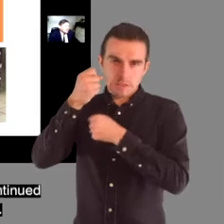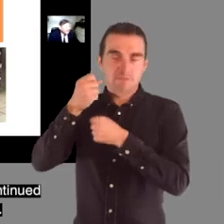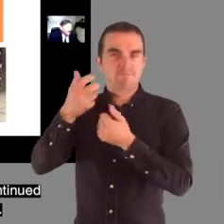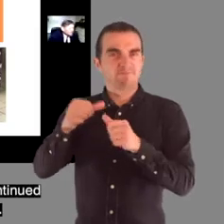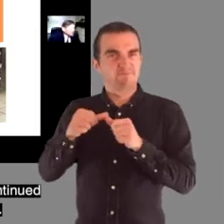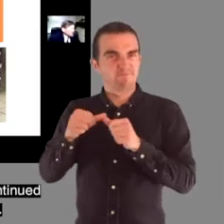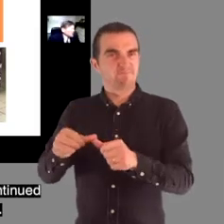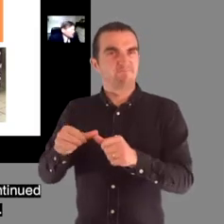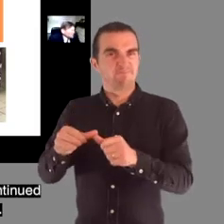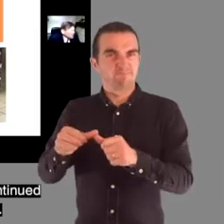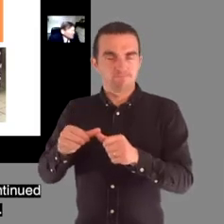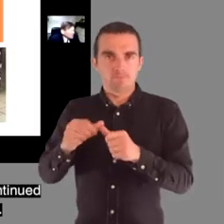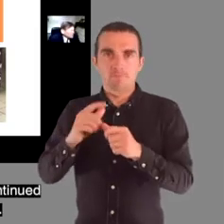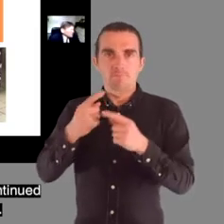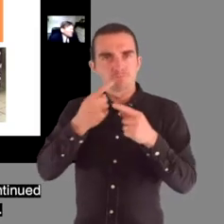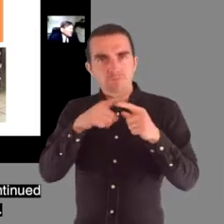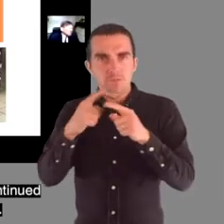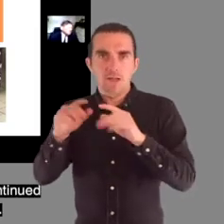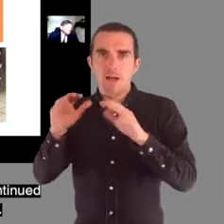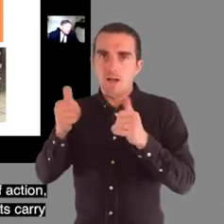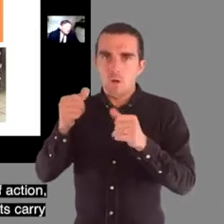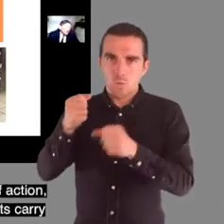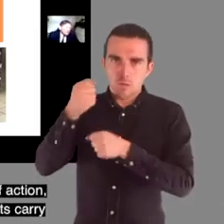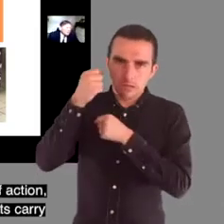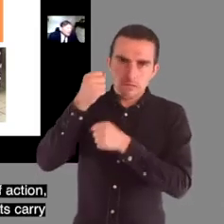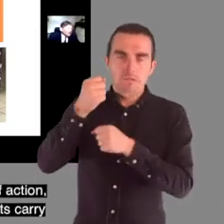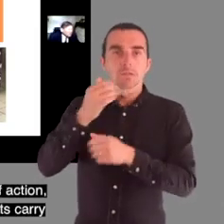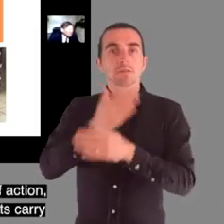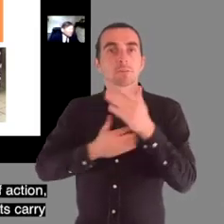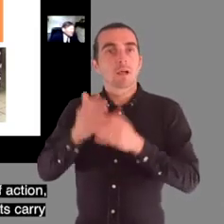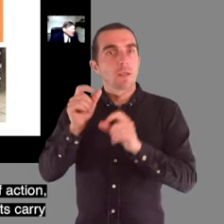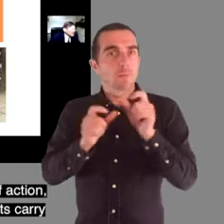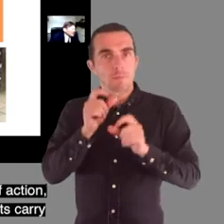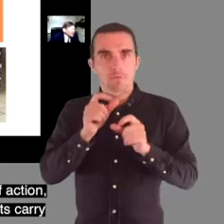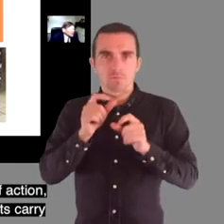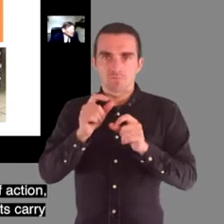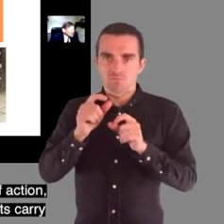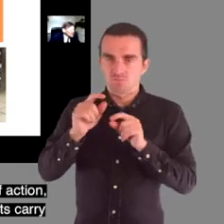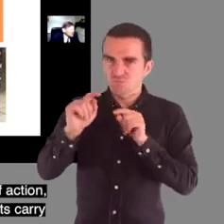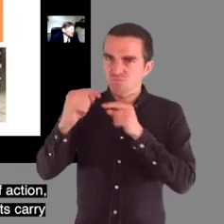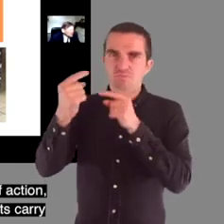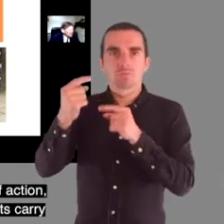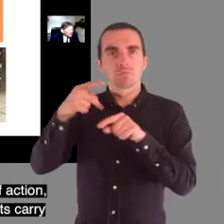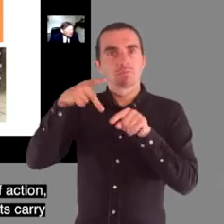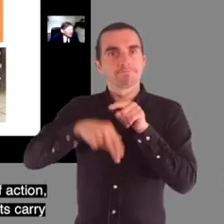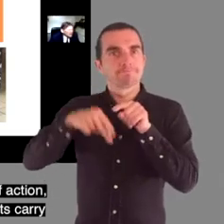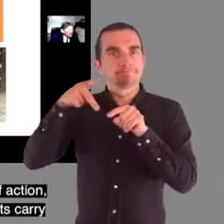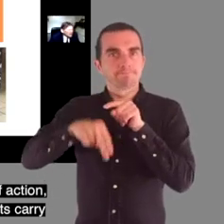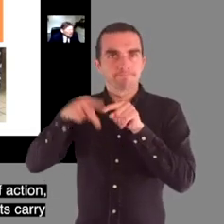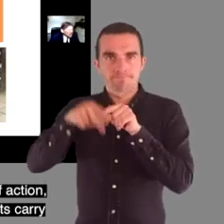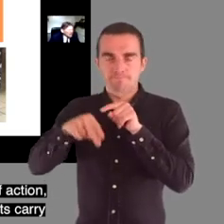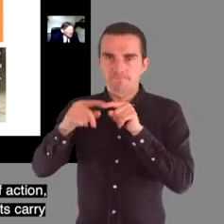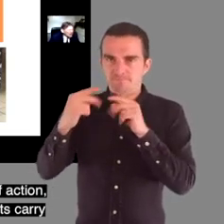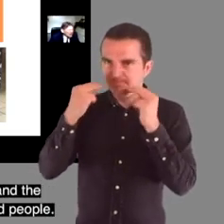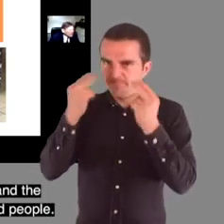So the fight has continued over this previous period. New forms of developed of action. Disabled people against